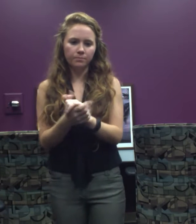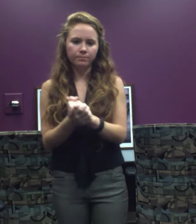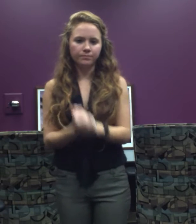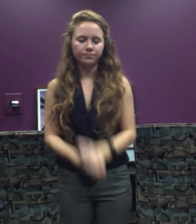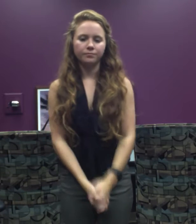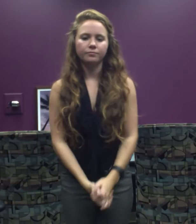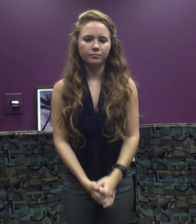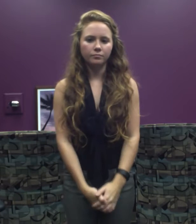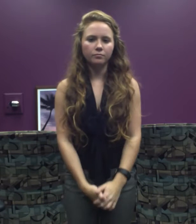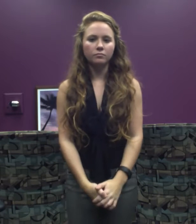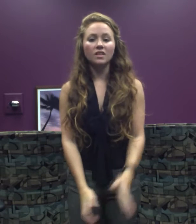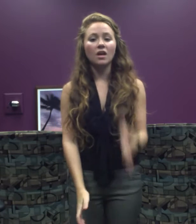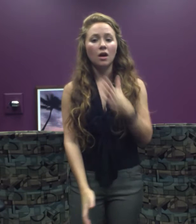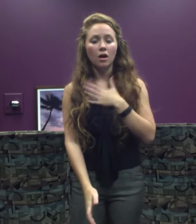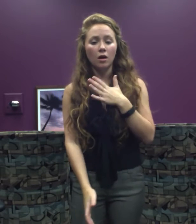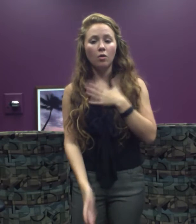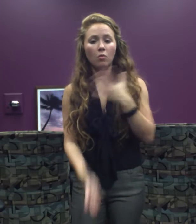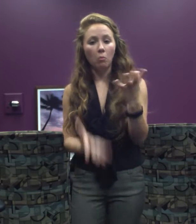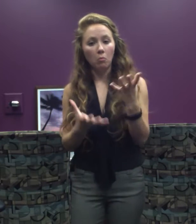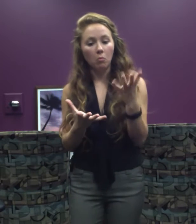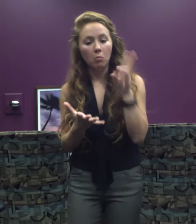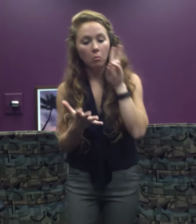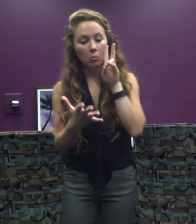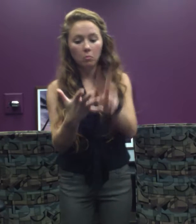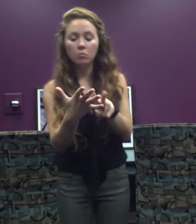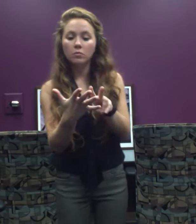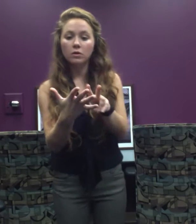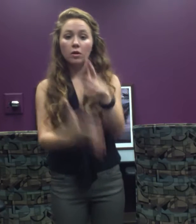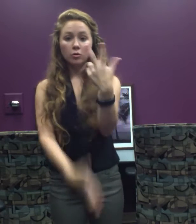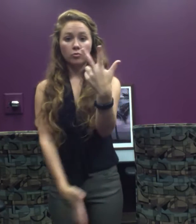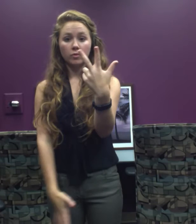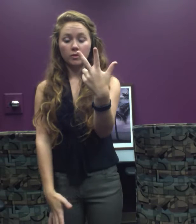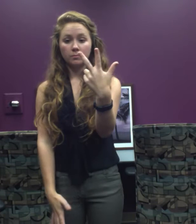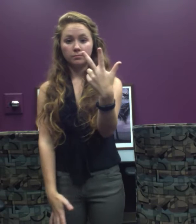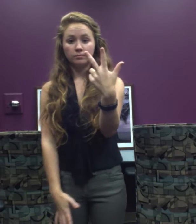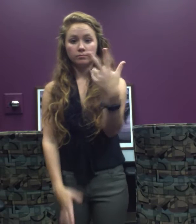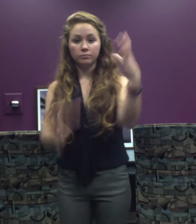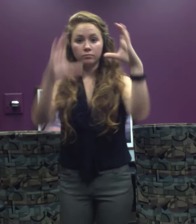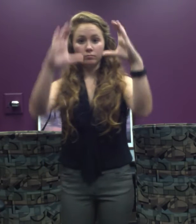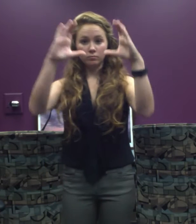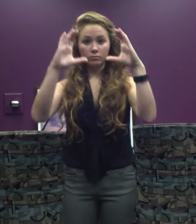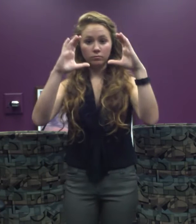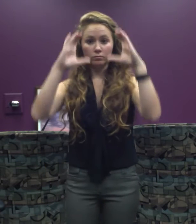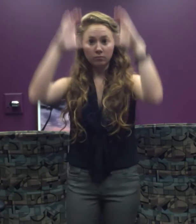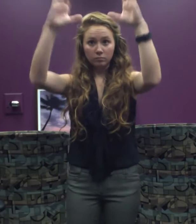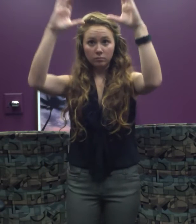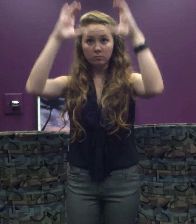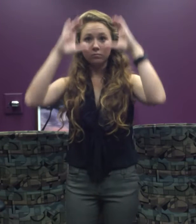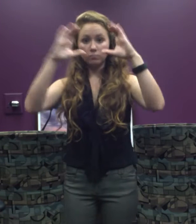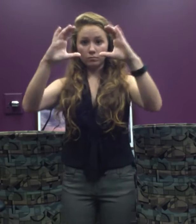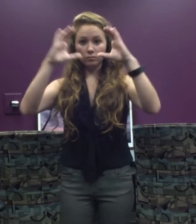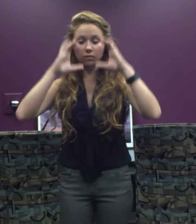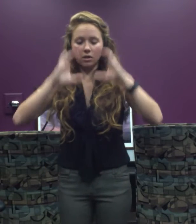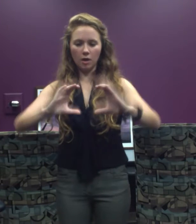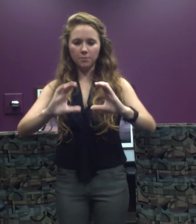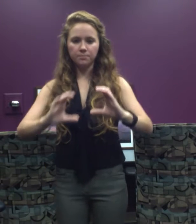I would like to see from everyone tomorrow is 3 of them, above eye level, on eye level, and below eye level. If you'd like paper, raise